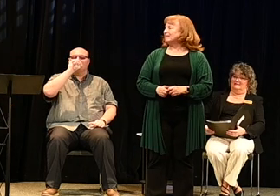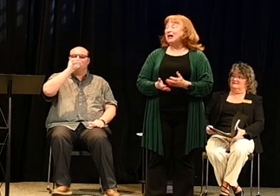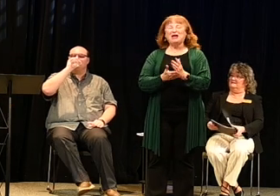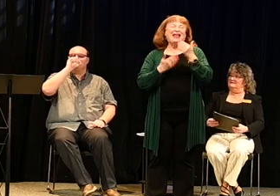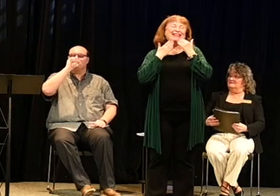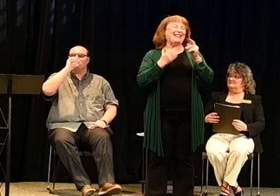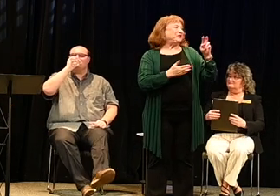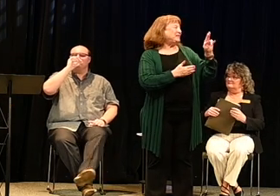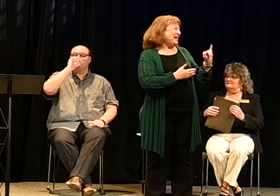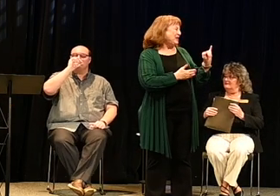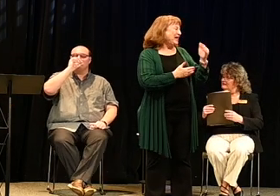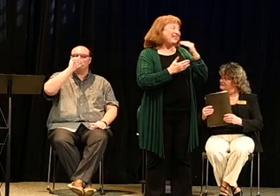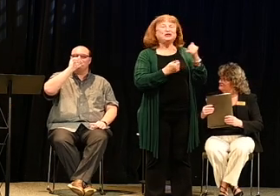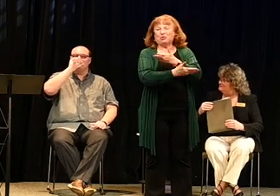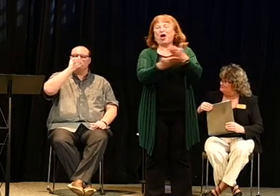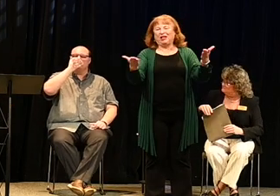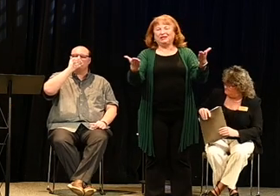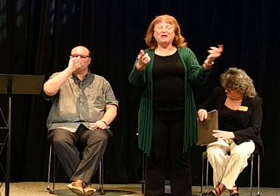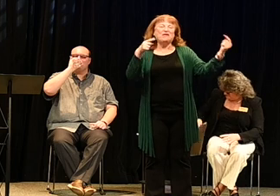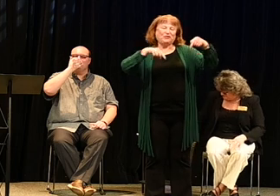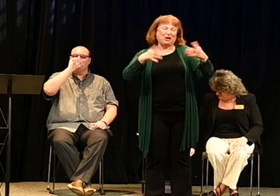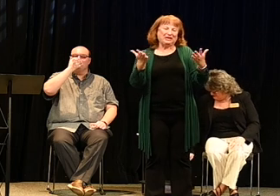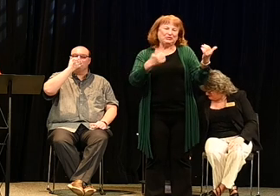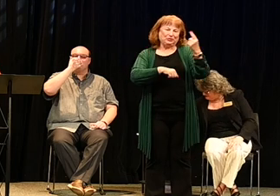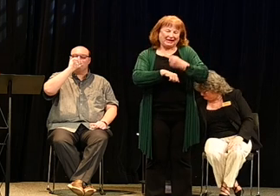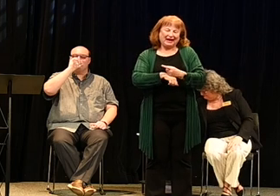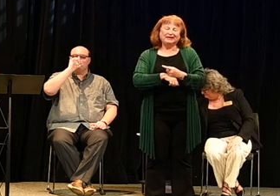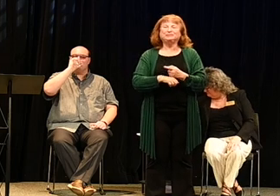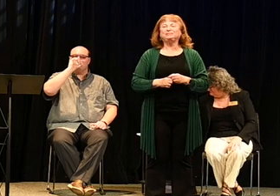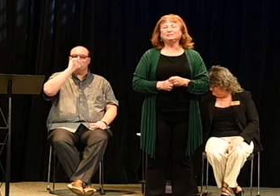All right, thank you, Terry. Thank you, everyone, for coming out today.